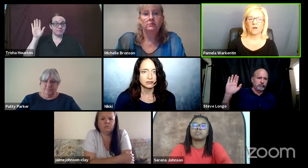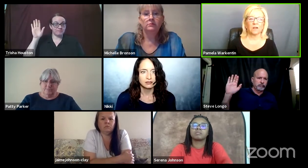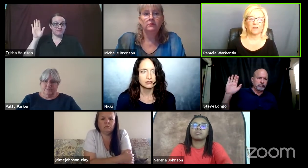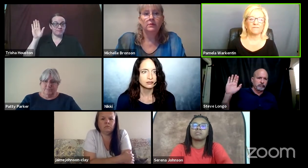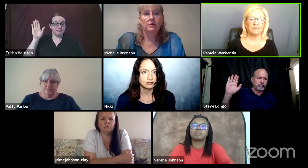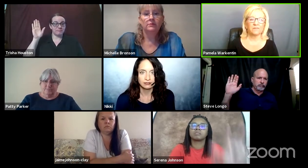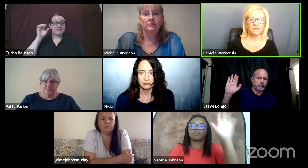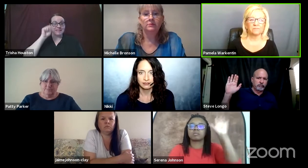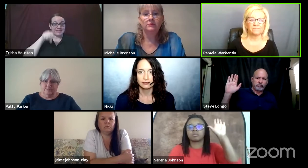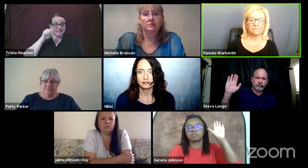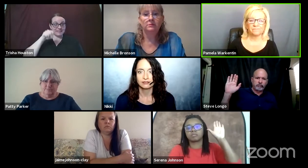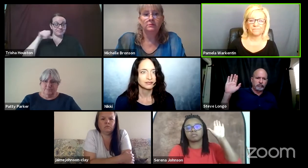All in favor?